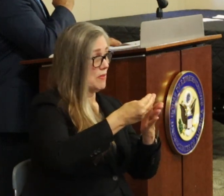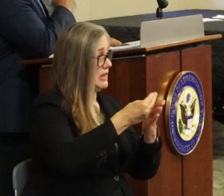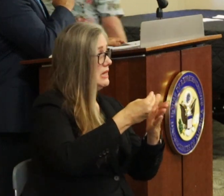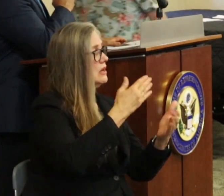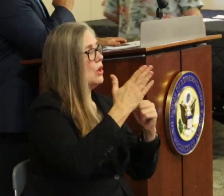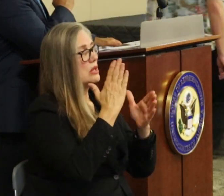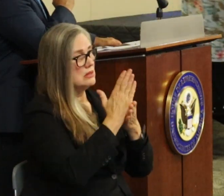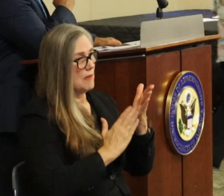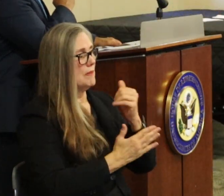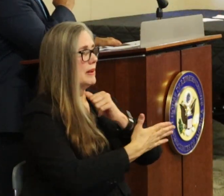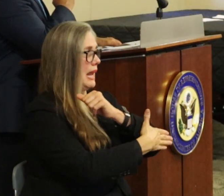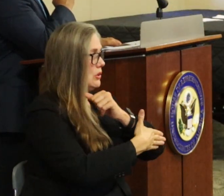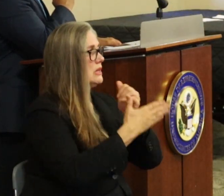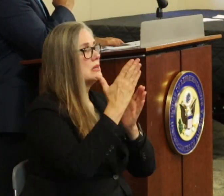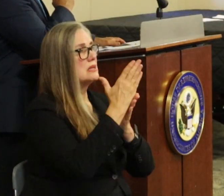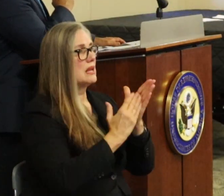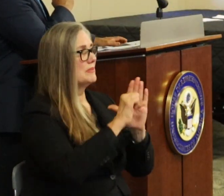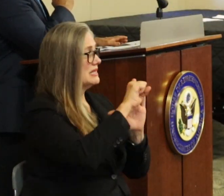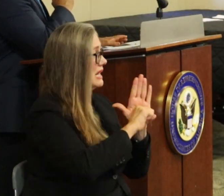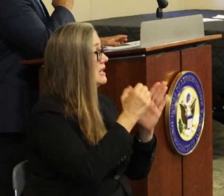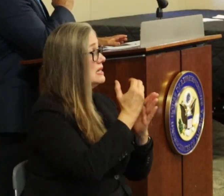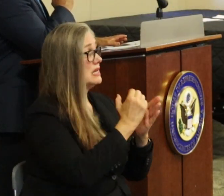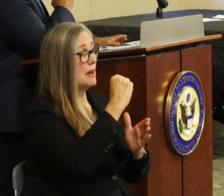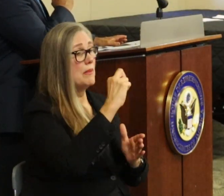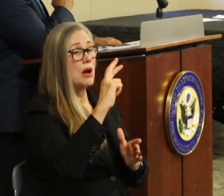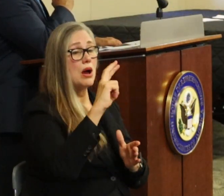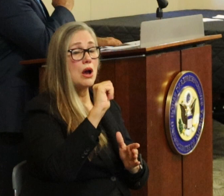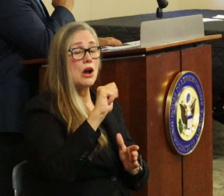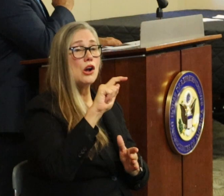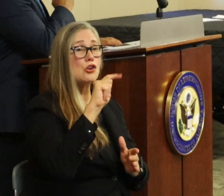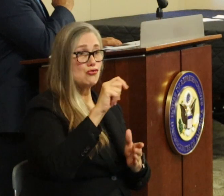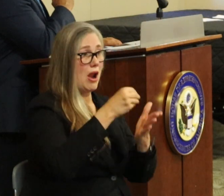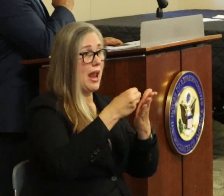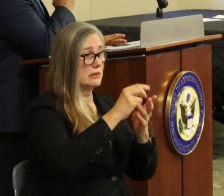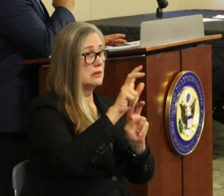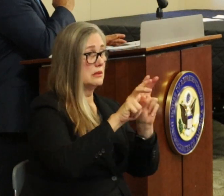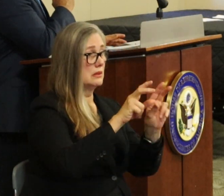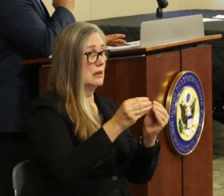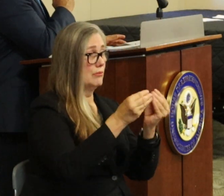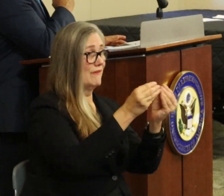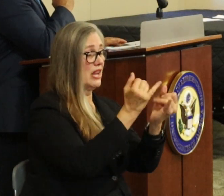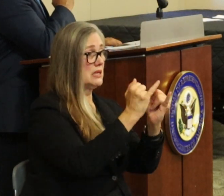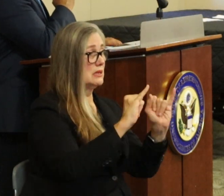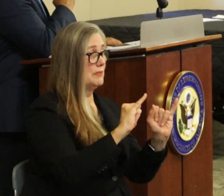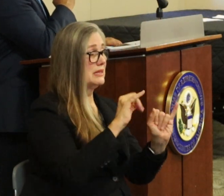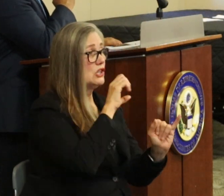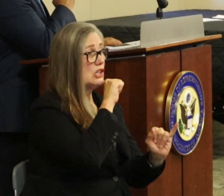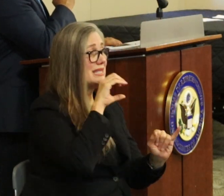government, some are through the state, and some are grants that are available to different programs to provide independent senior